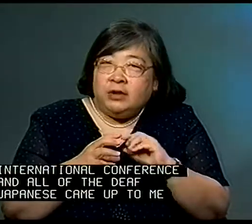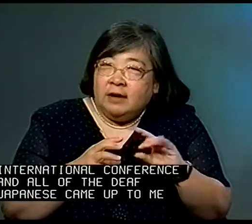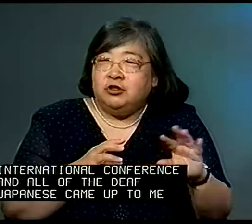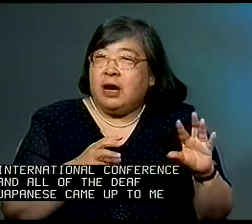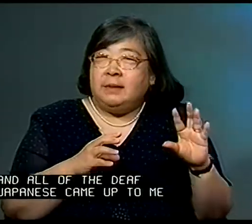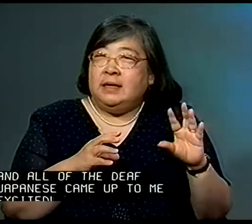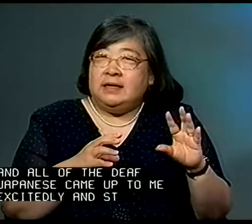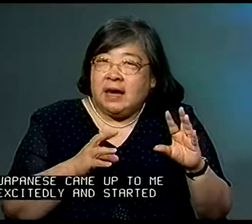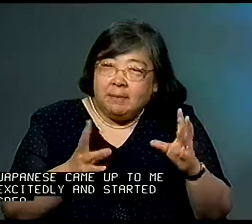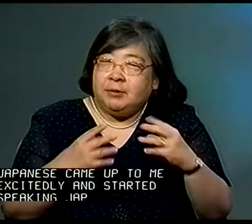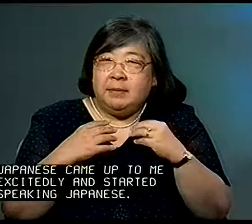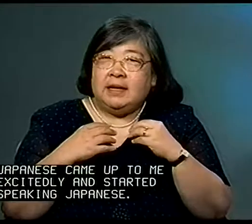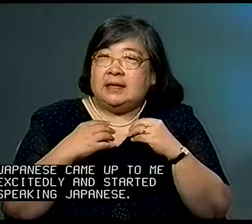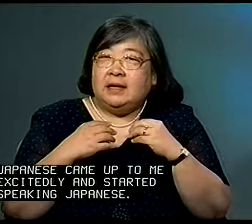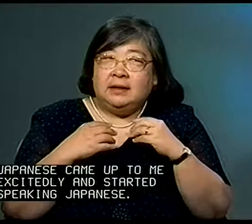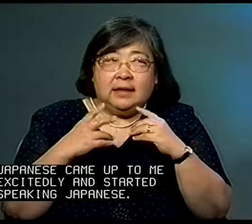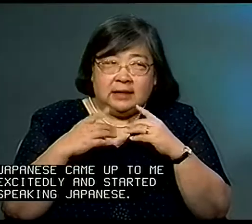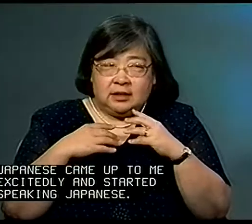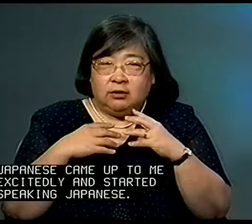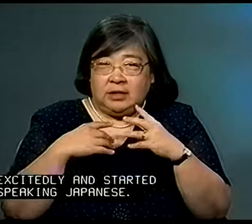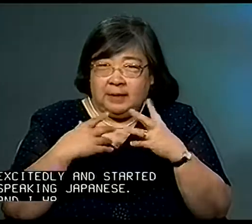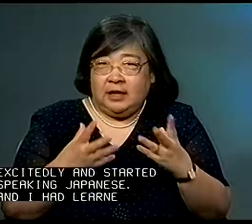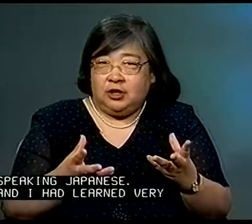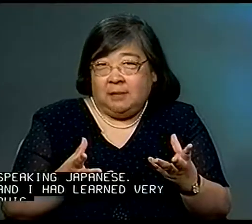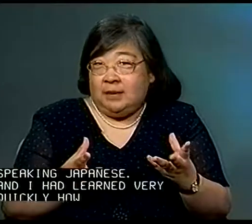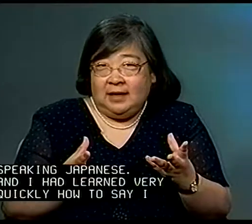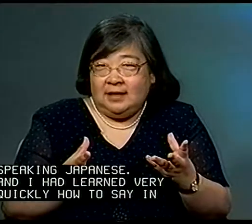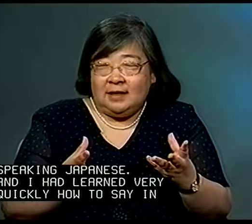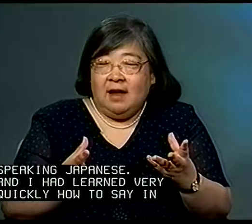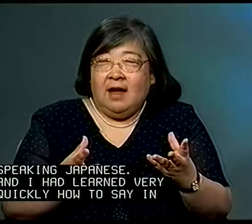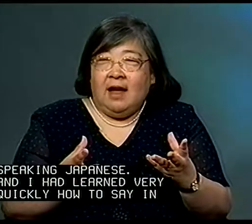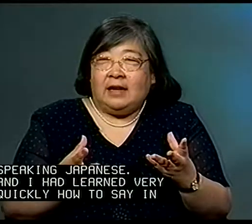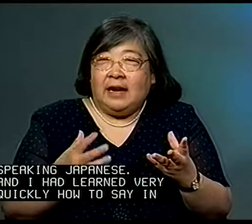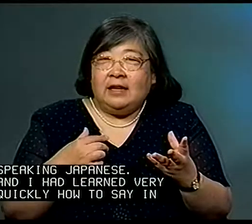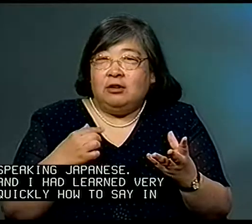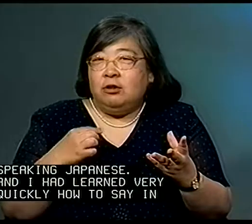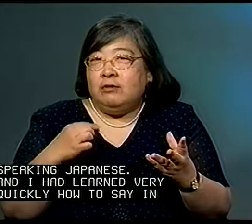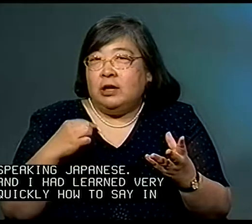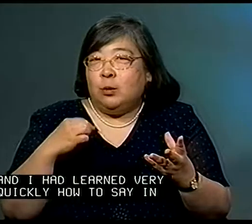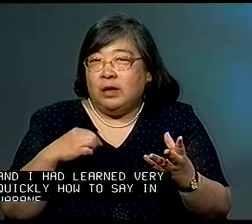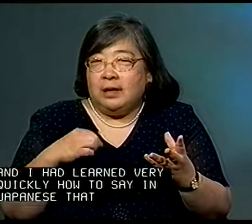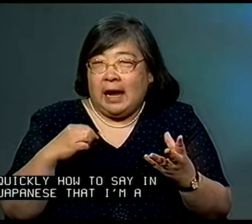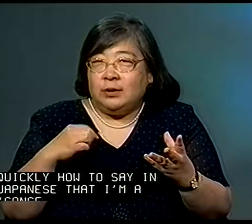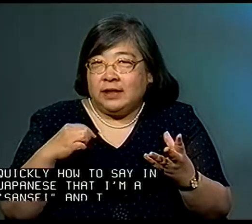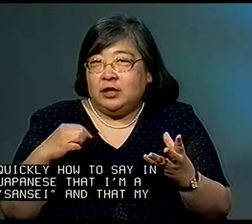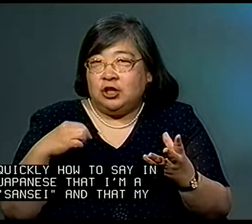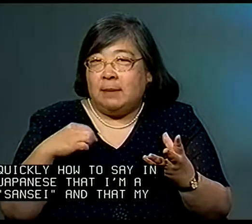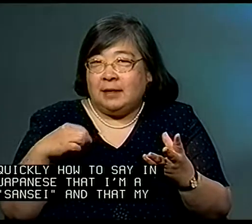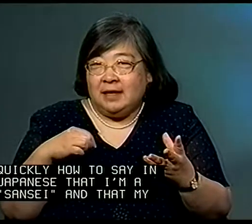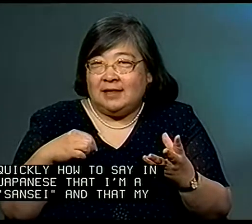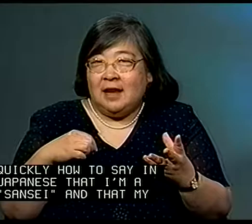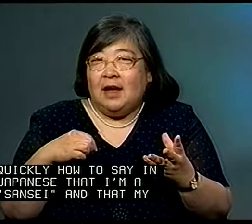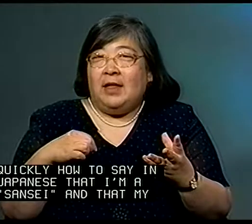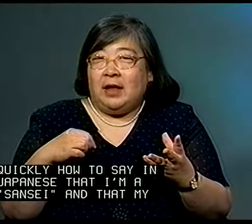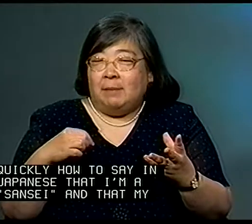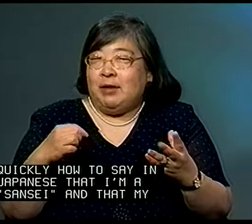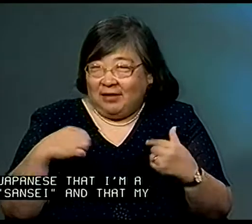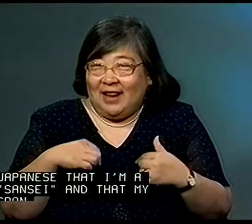deaf Japanese came up to me excitedly and started speaking Japanese. And I had to learn very quickly how to say in Japanese that I'm a